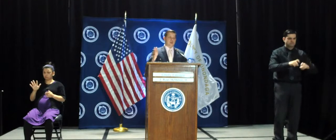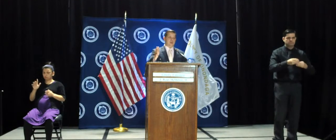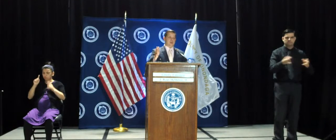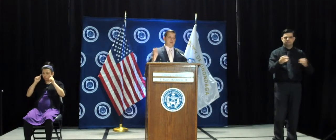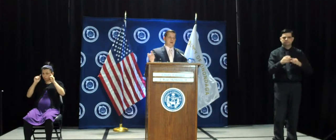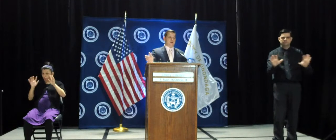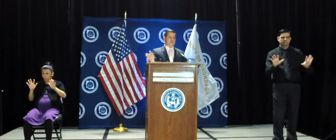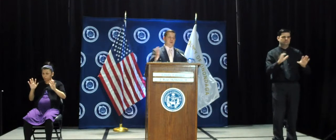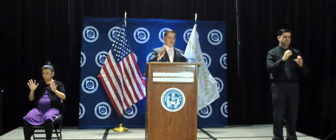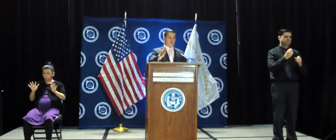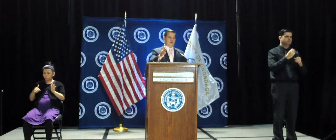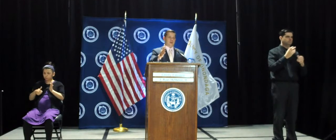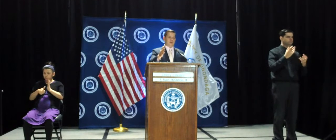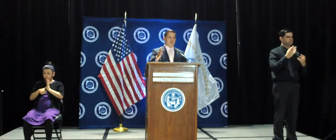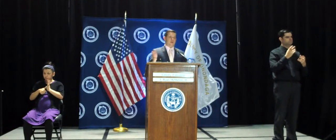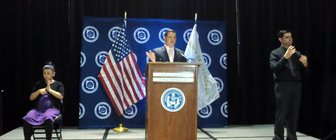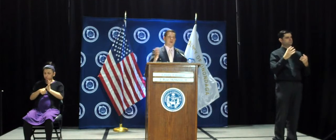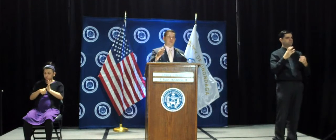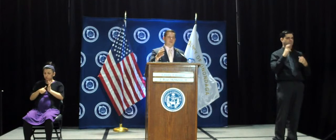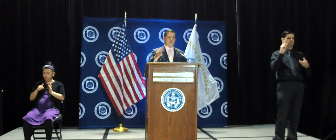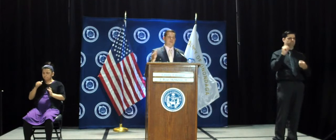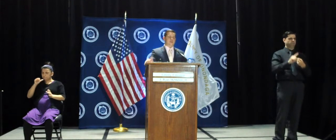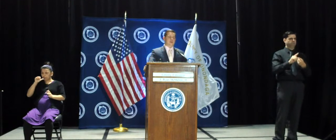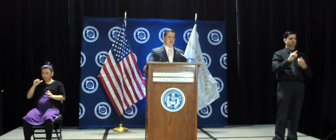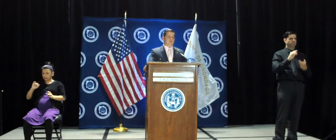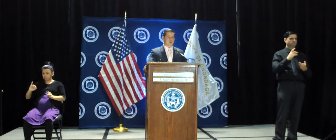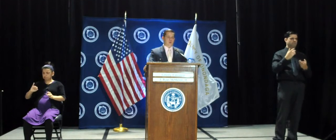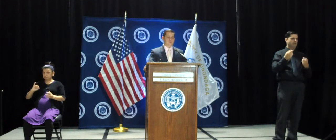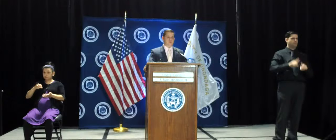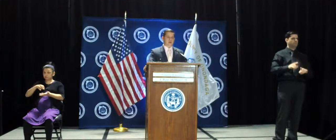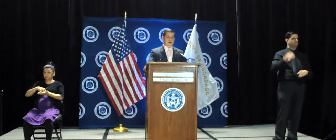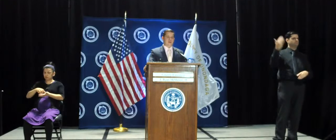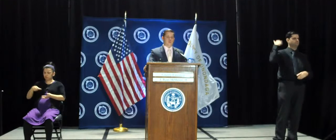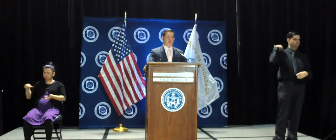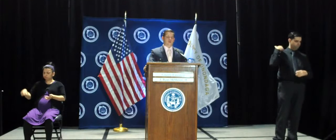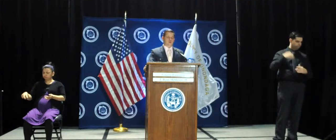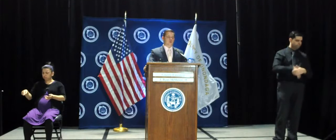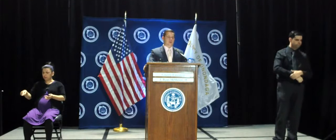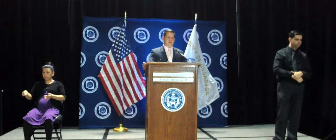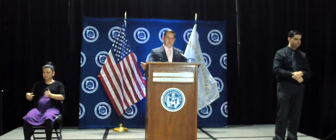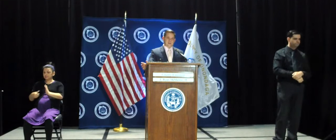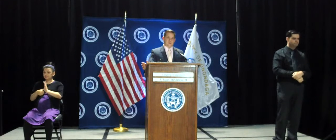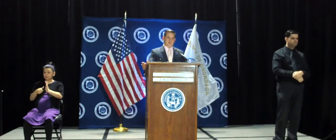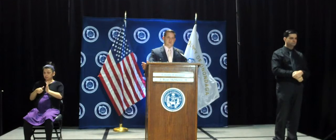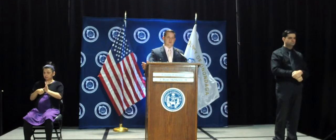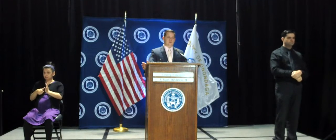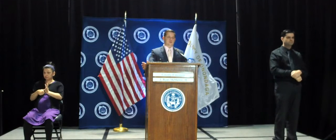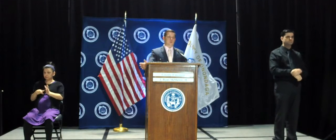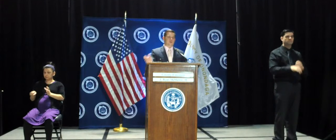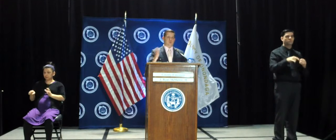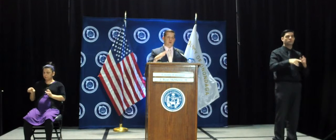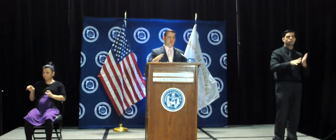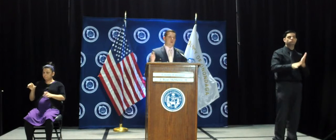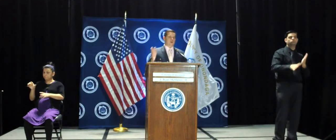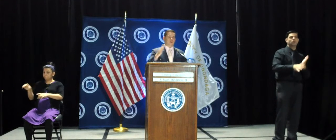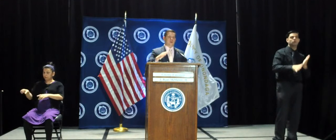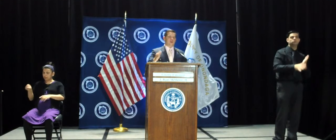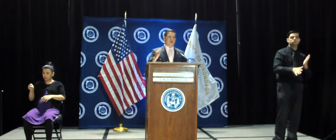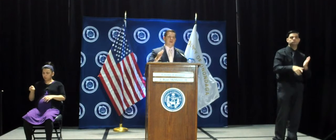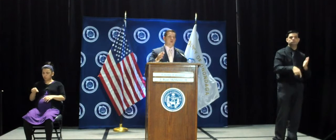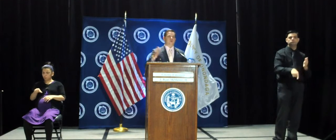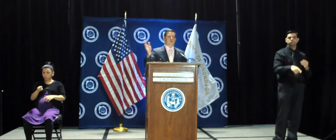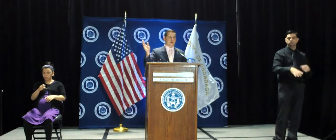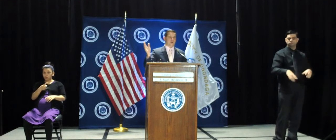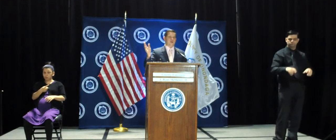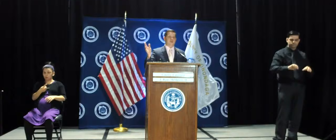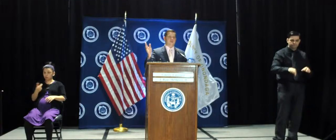once you get, it's an early indicator, then you can come in and test. But once you have 1 or 2 cases in those facilities, the wastewater early